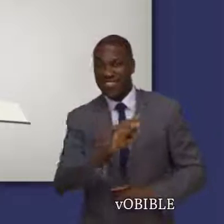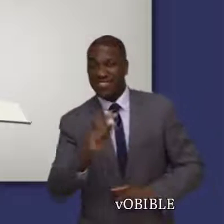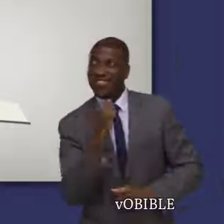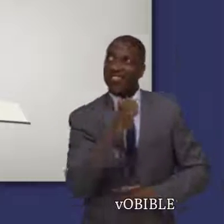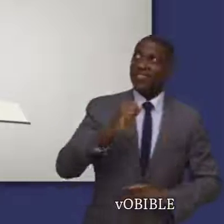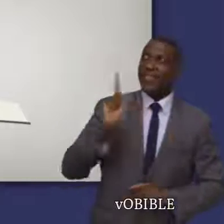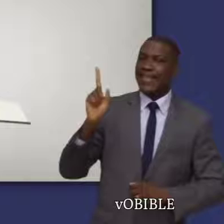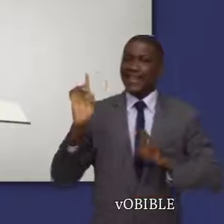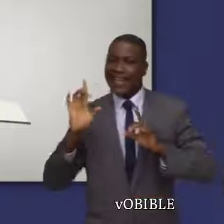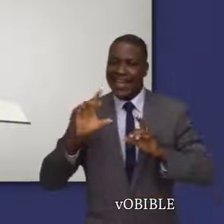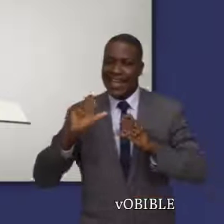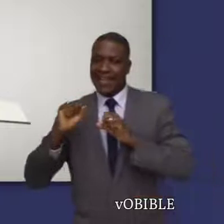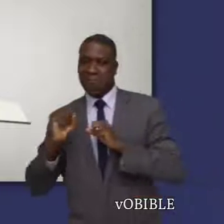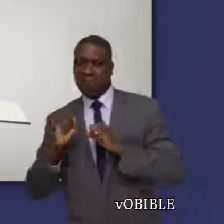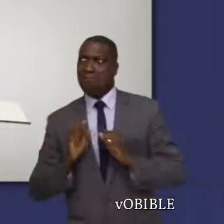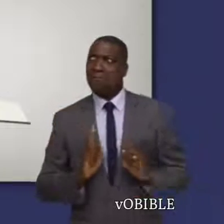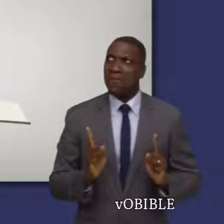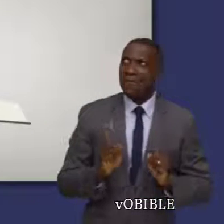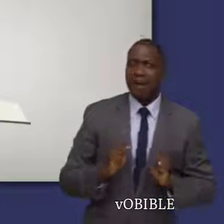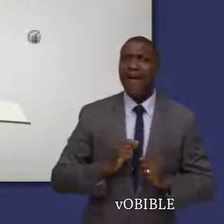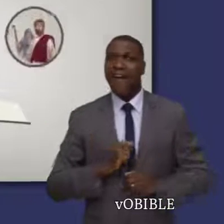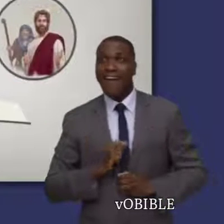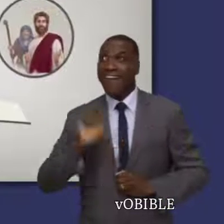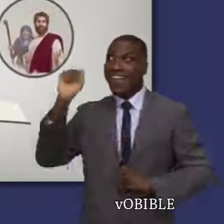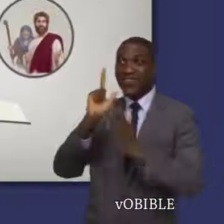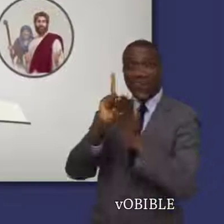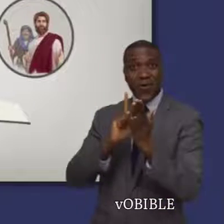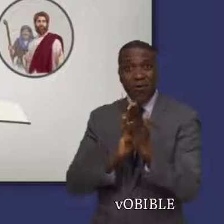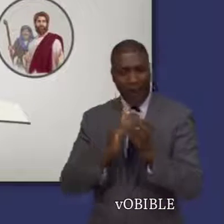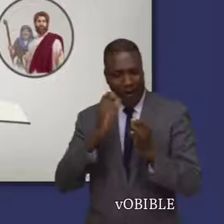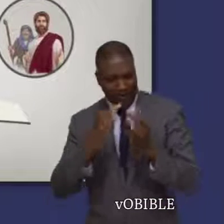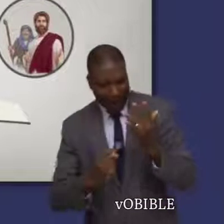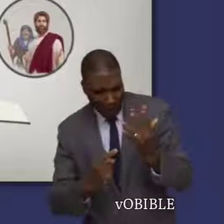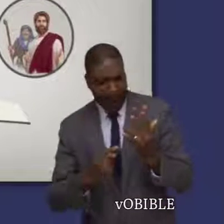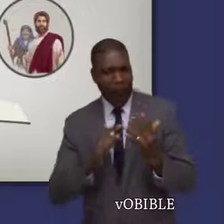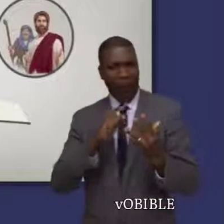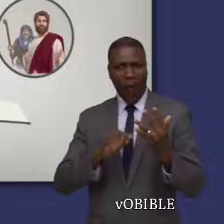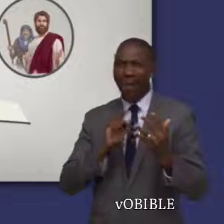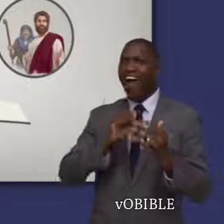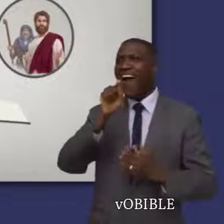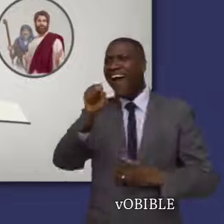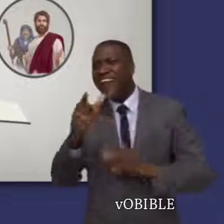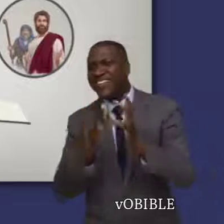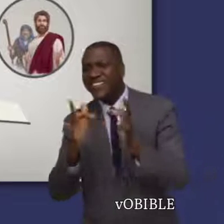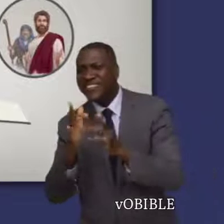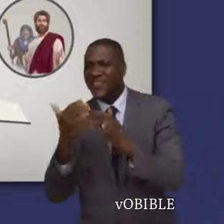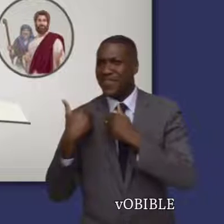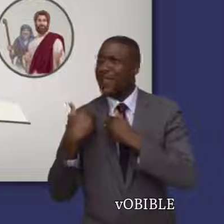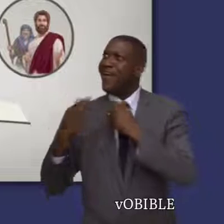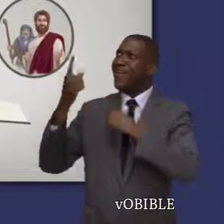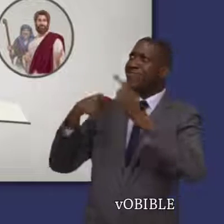withholds his blessing from those who disobey him. And discern how the principles behind God's law